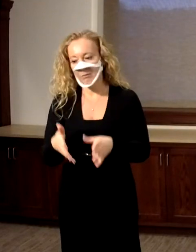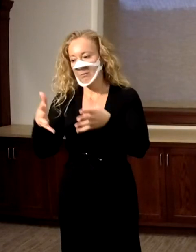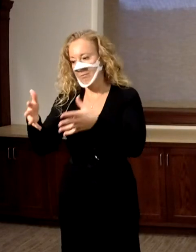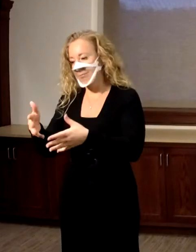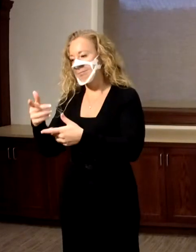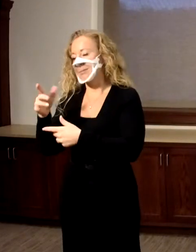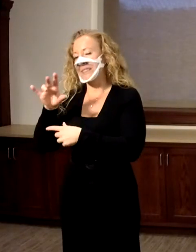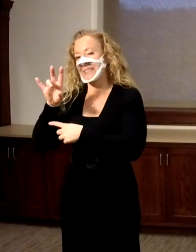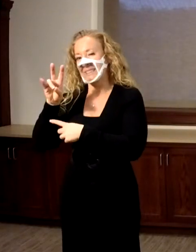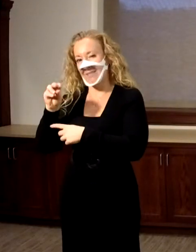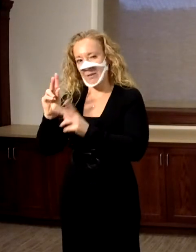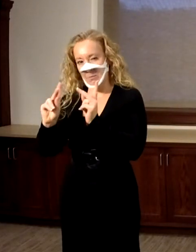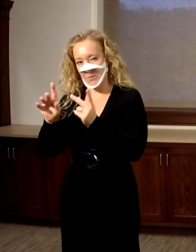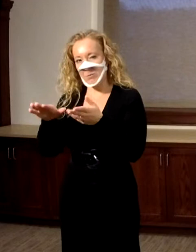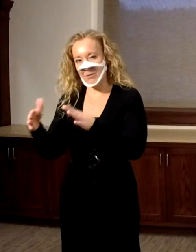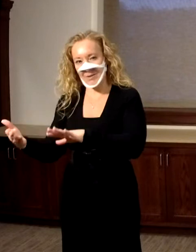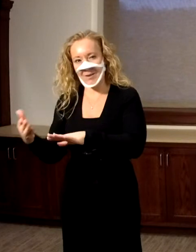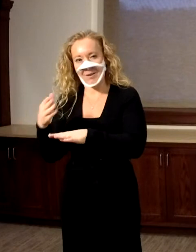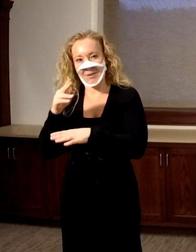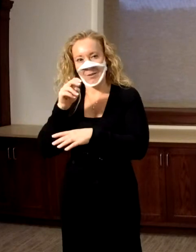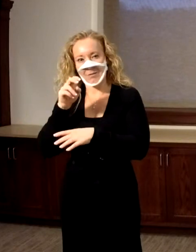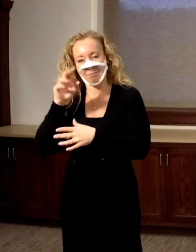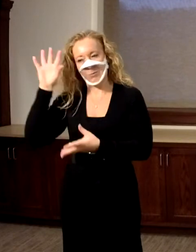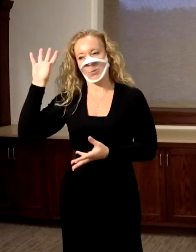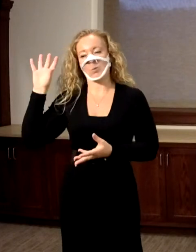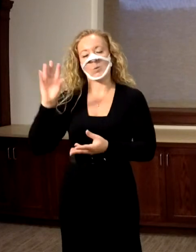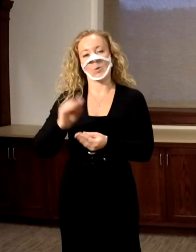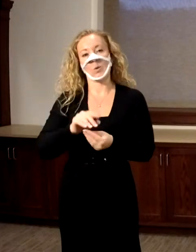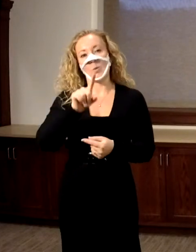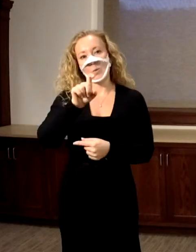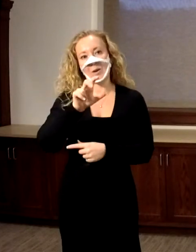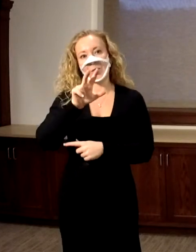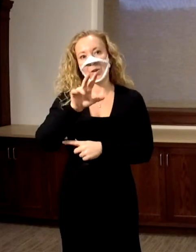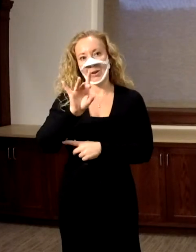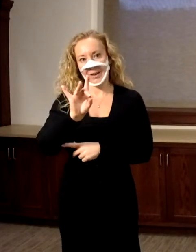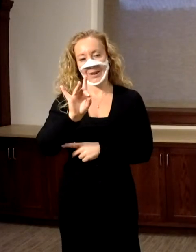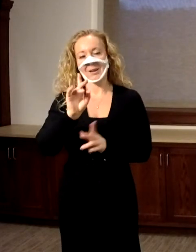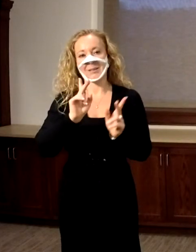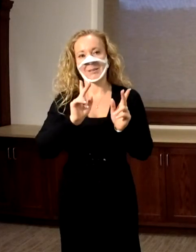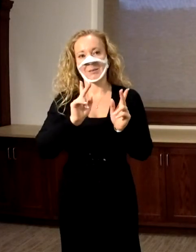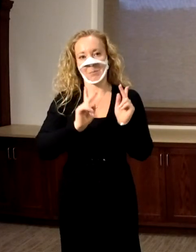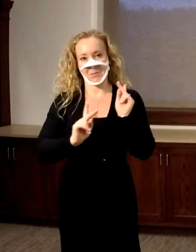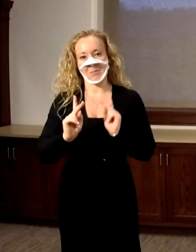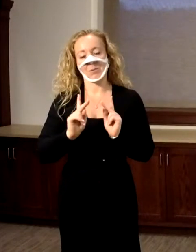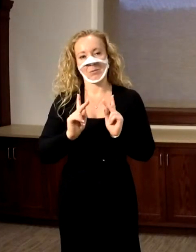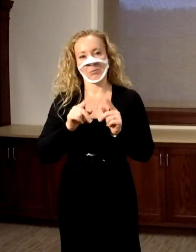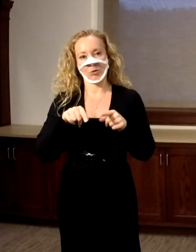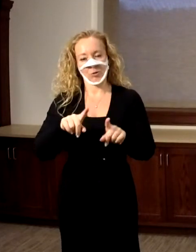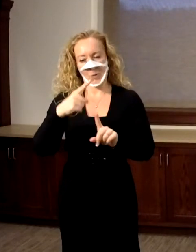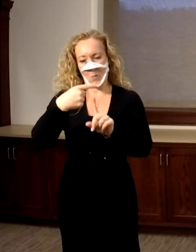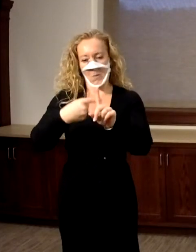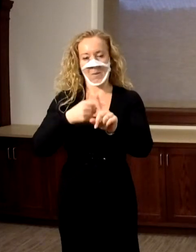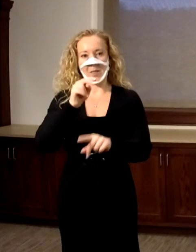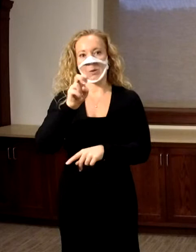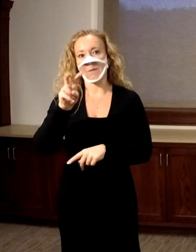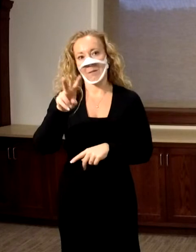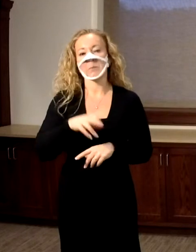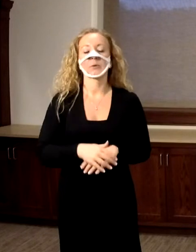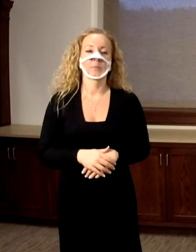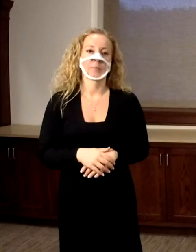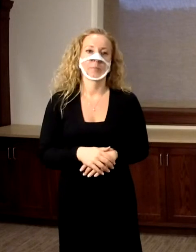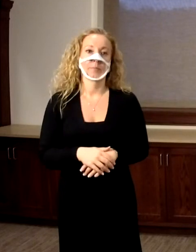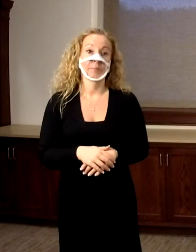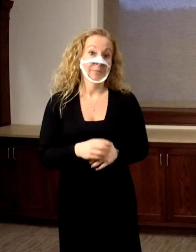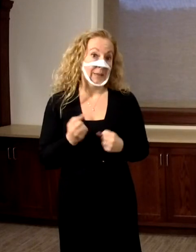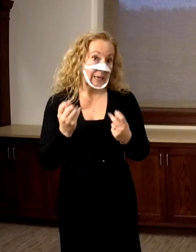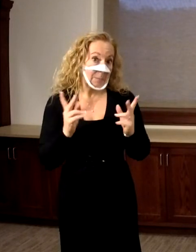lost another 70 individuals, for a total of 138 in the month of November. The number